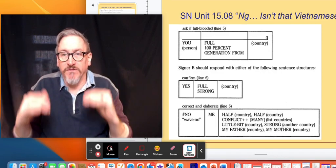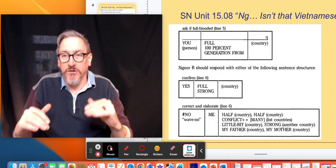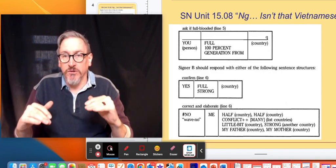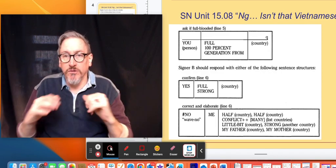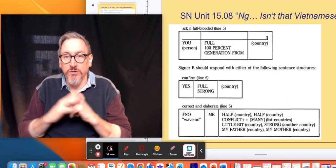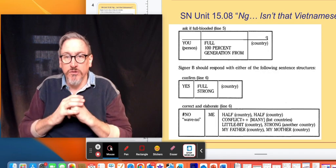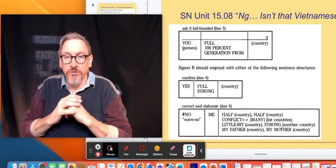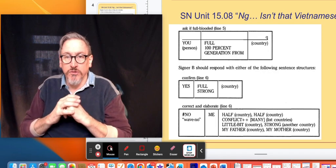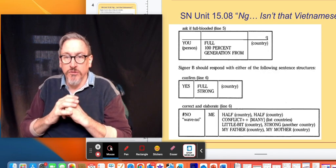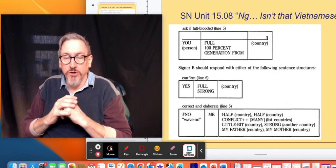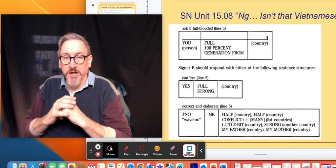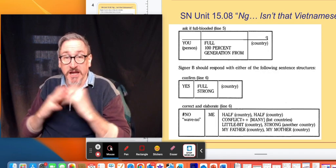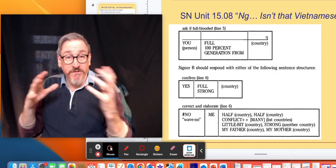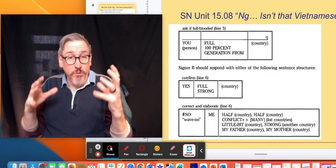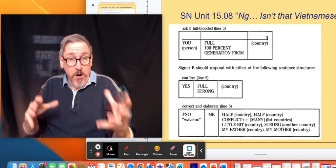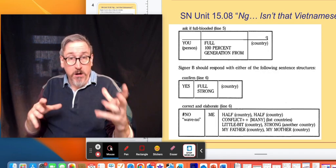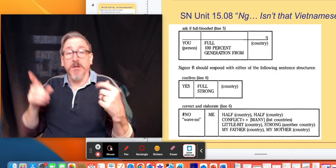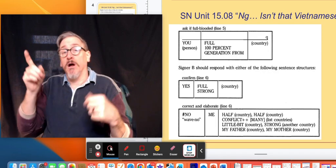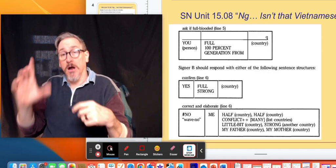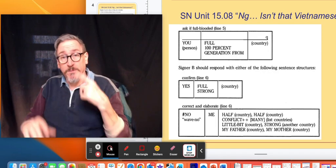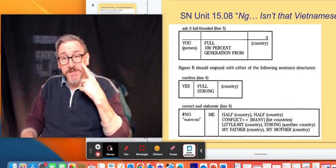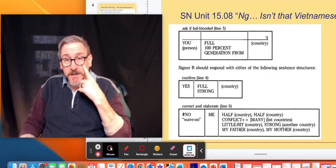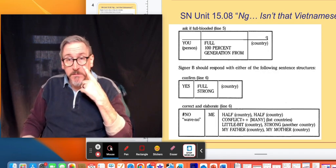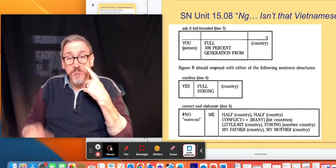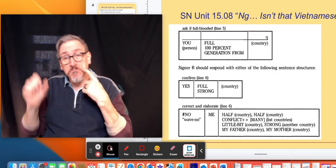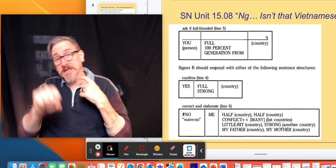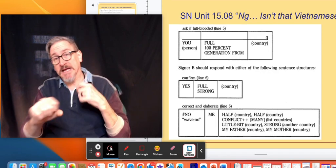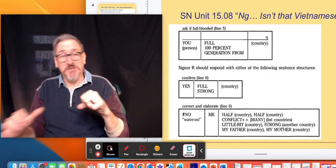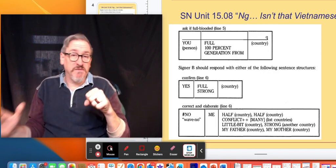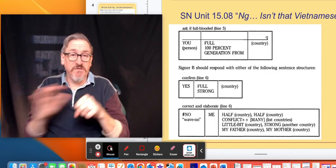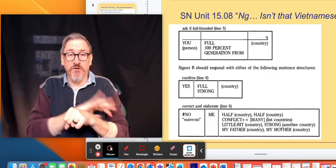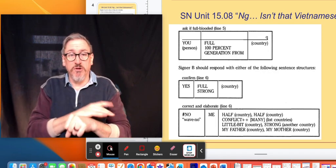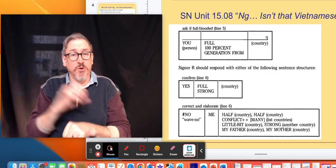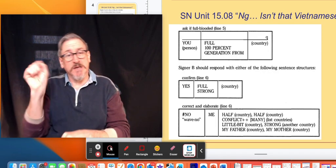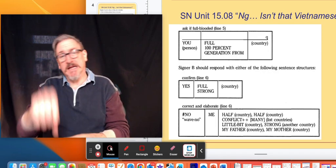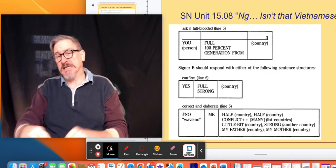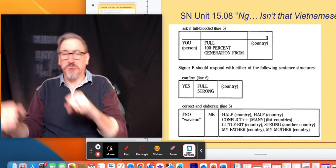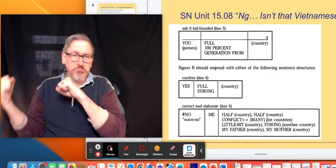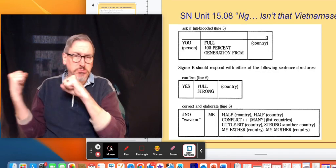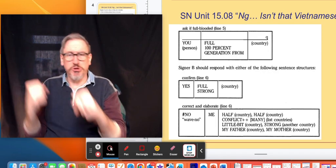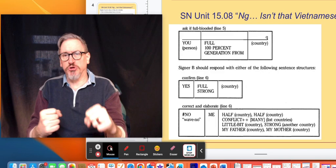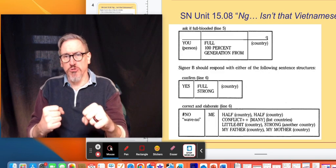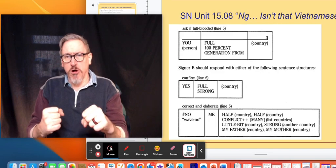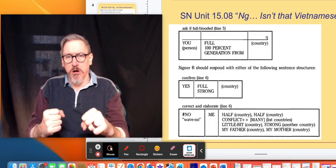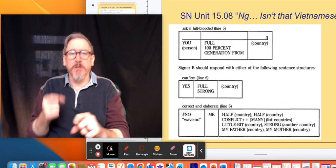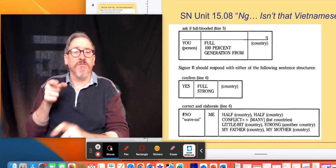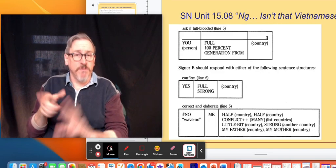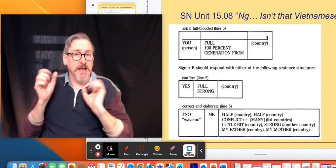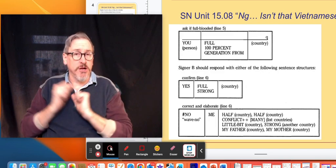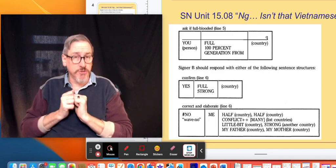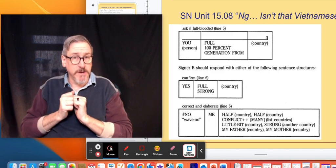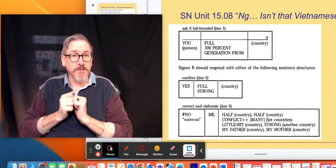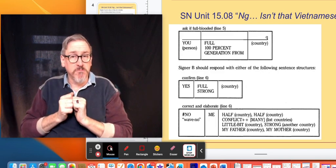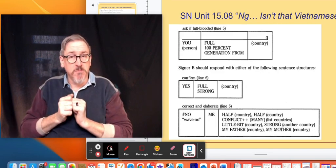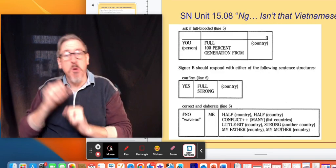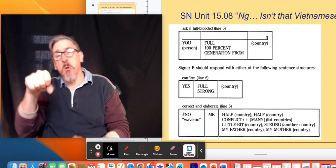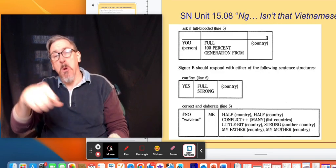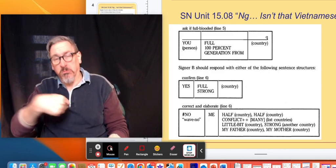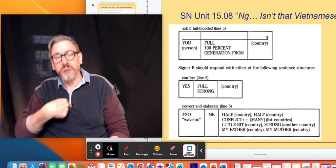If you are 100%, yes, full, or yes, strong from that country,